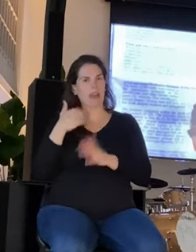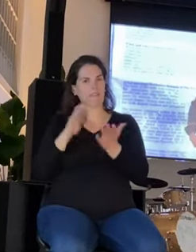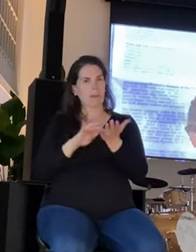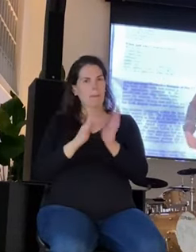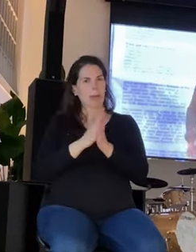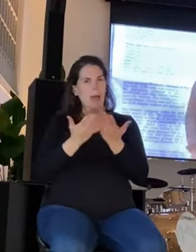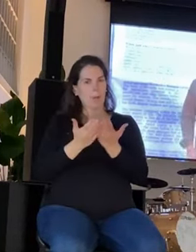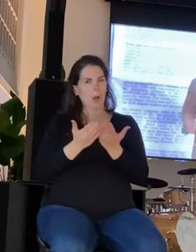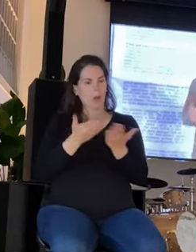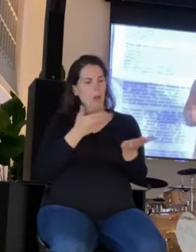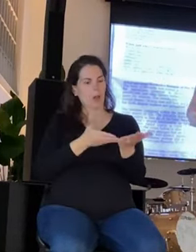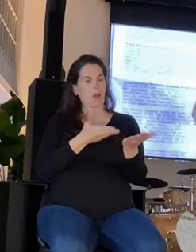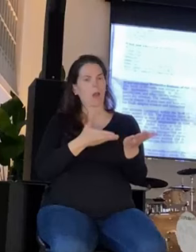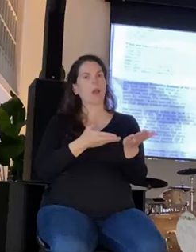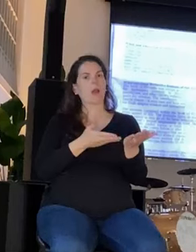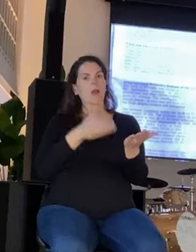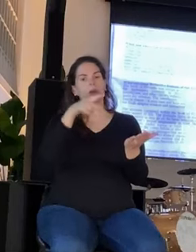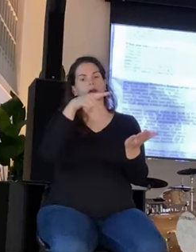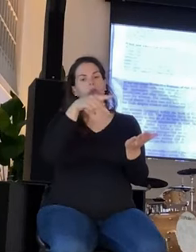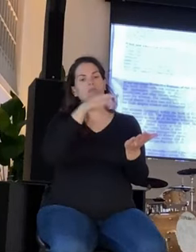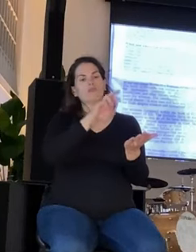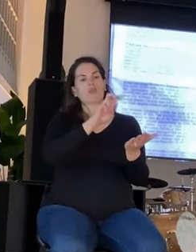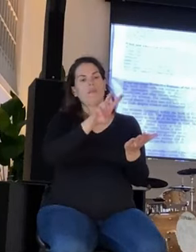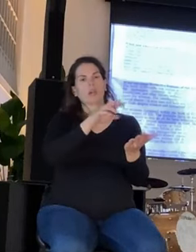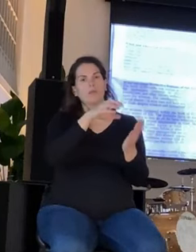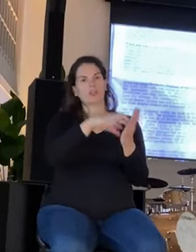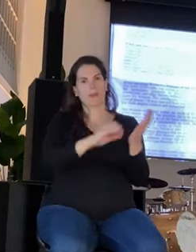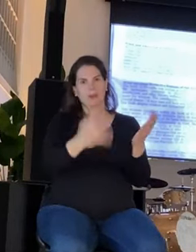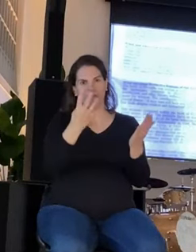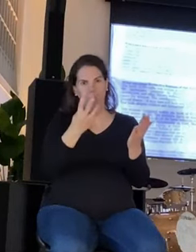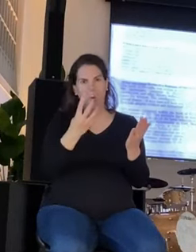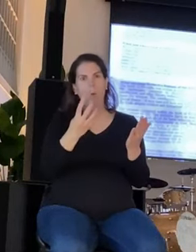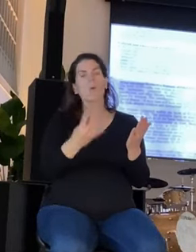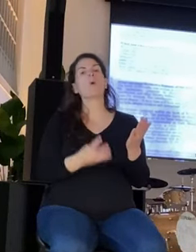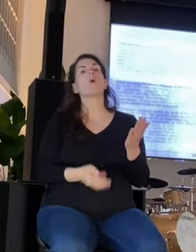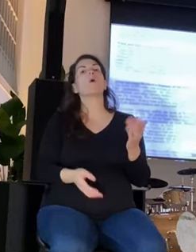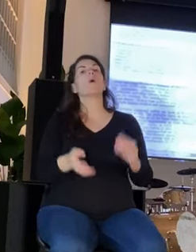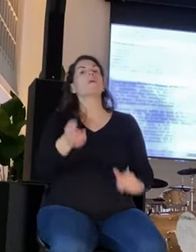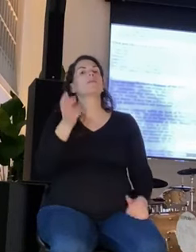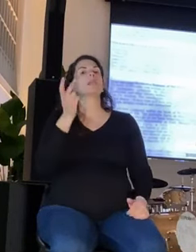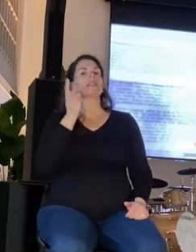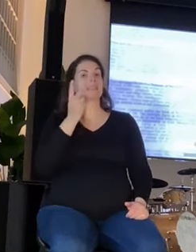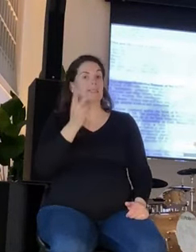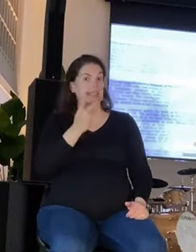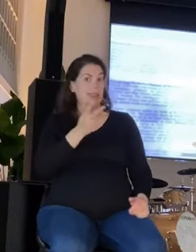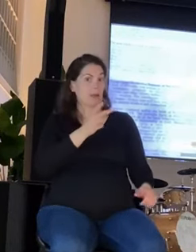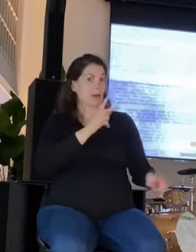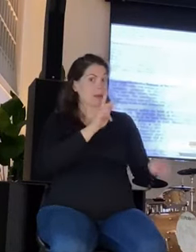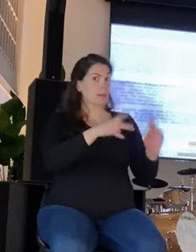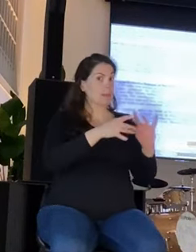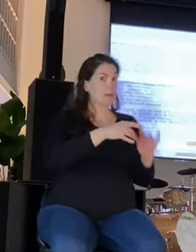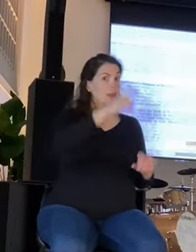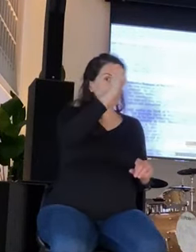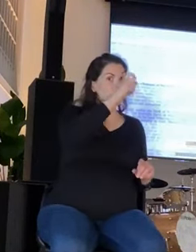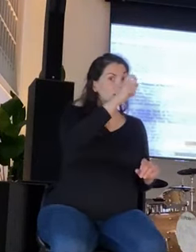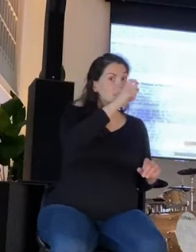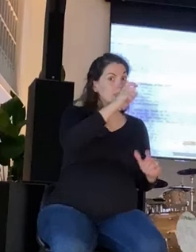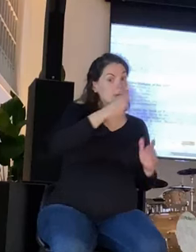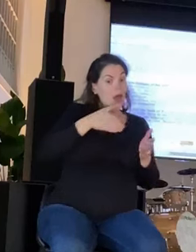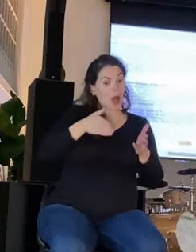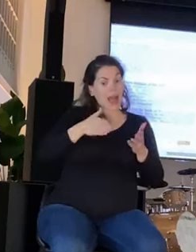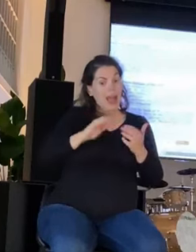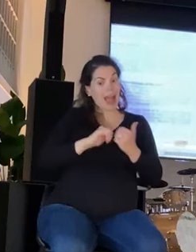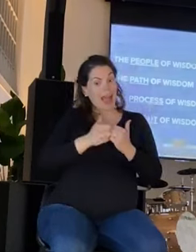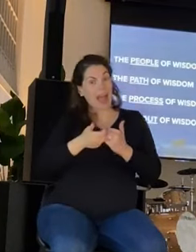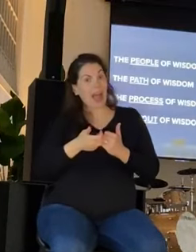you can open up your Bibles and turn your Bibles on Proverbs chapter 4. And in this one passage, we're going to see the people of wisdom, the pathway of